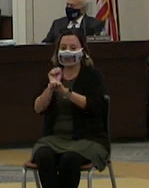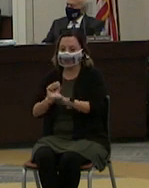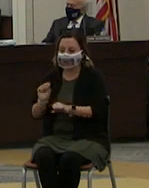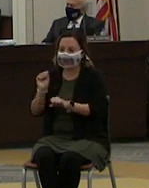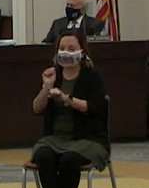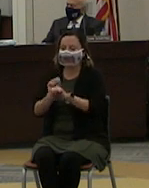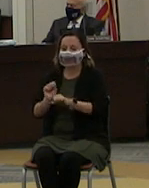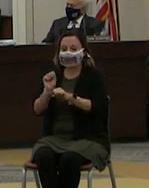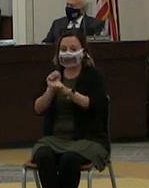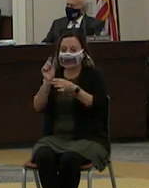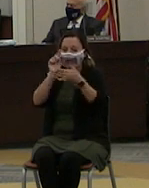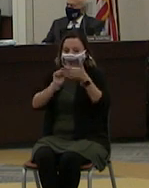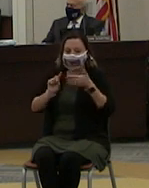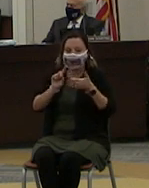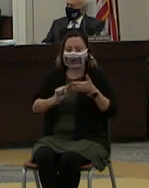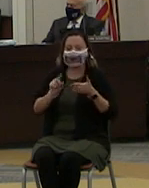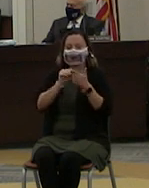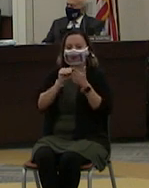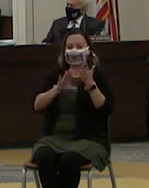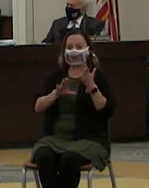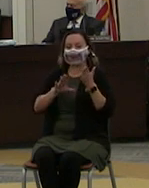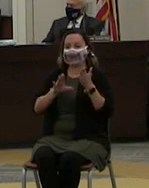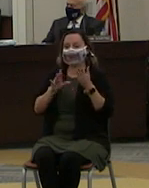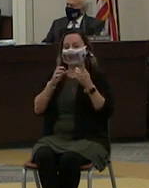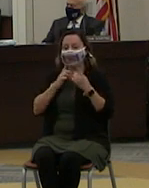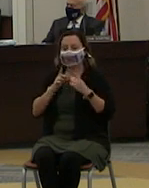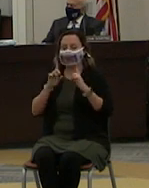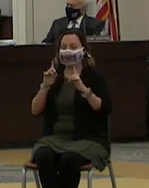monitor student performance and meet those students' needs.